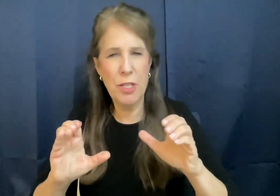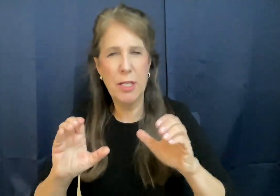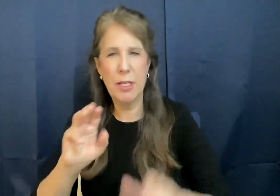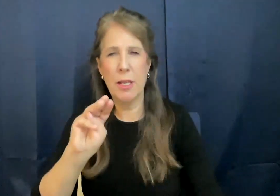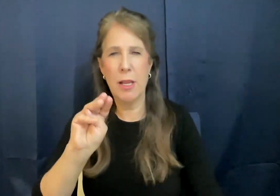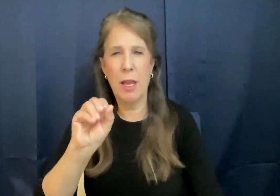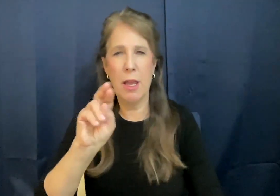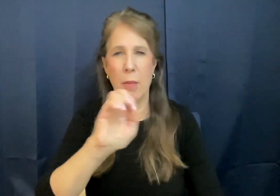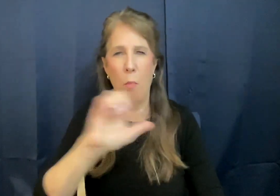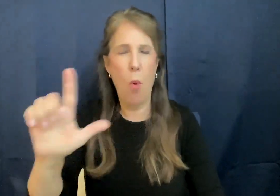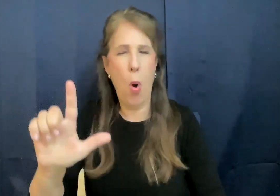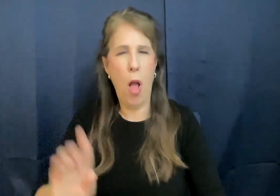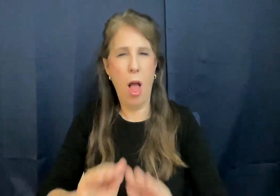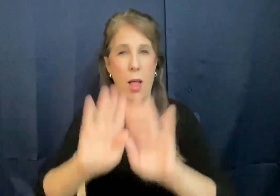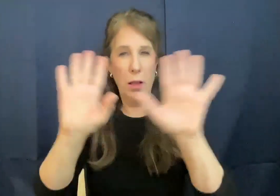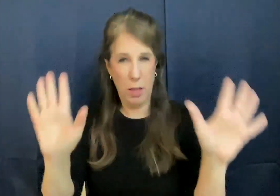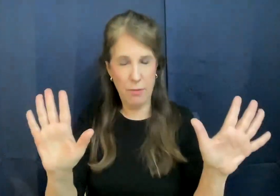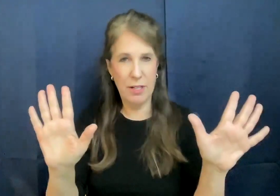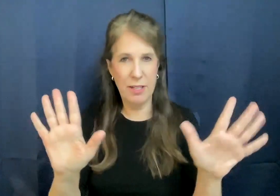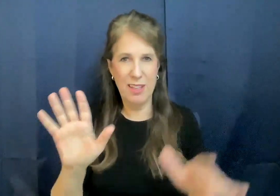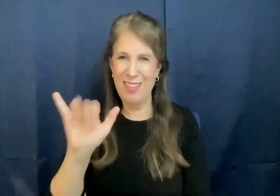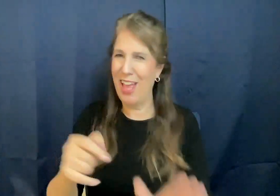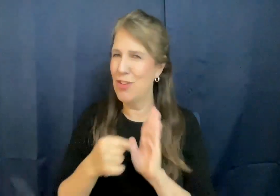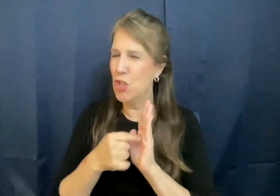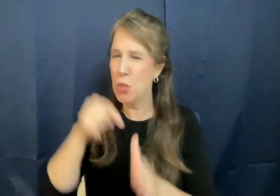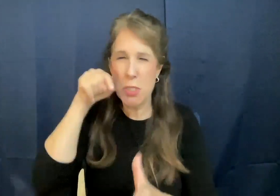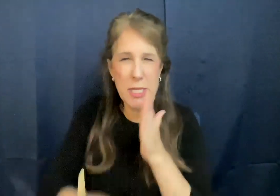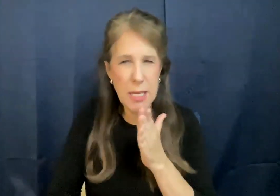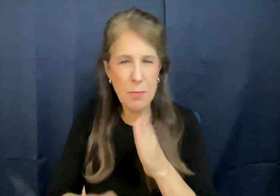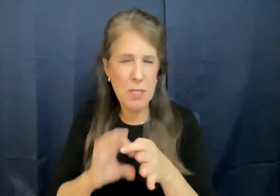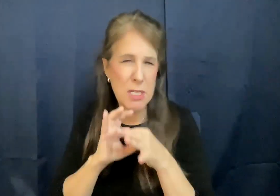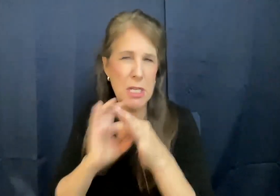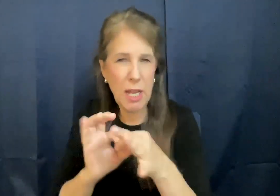US-Israel alliance, which is stronger than ever before.